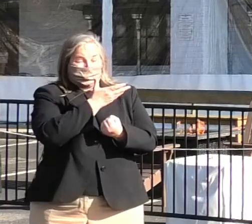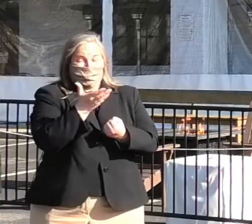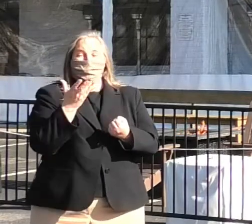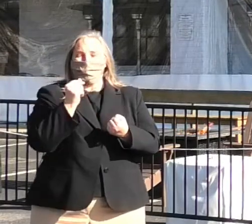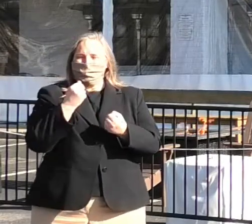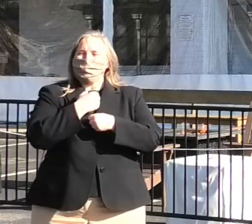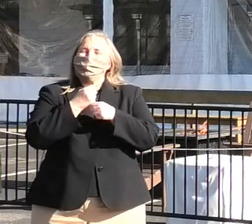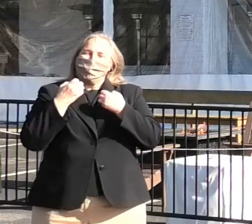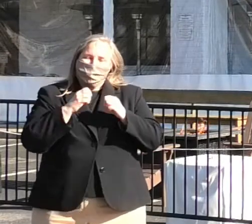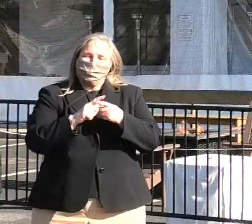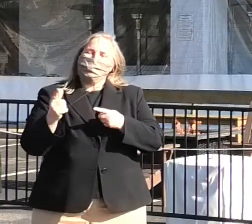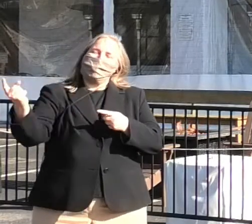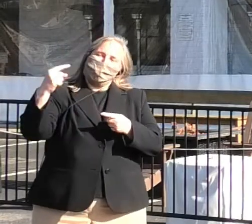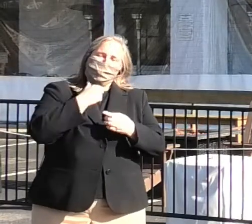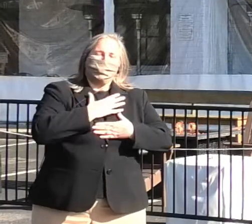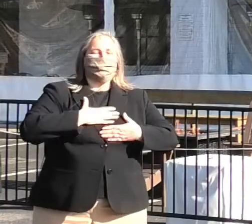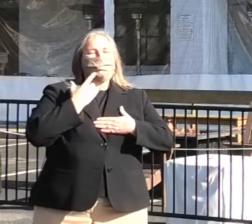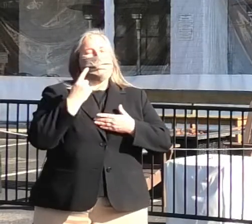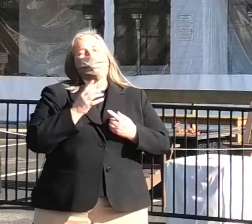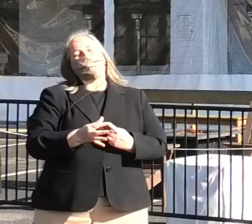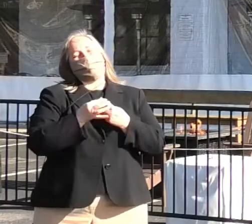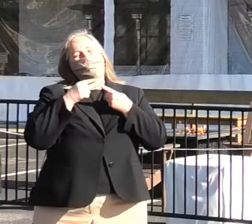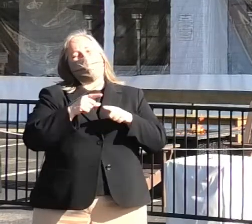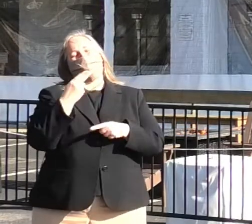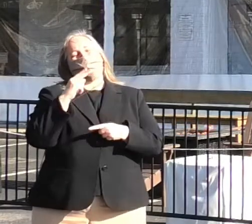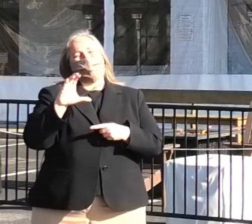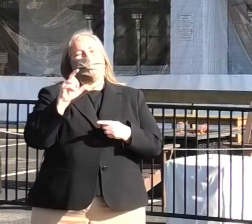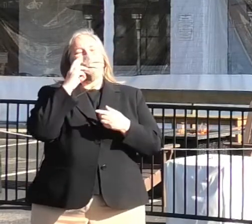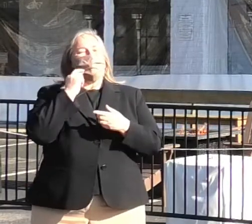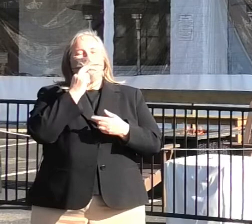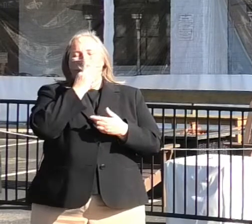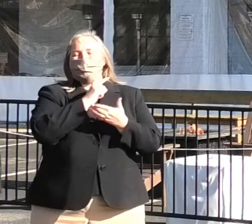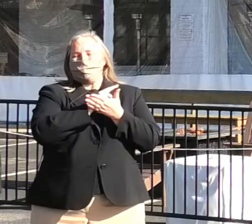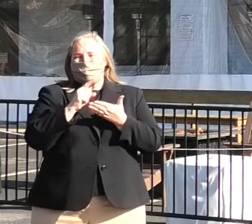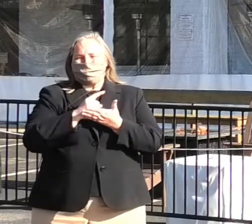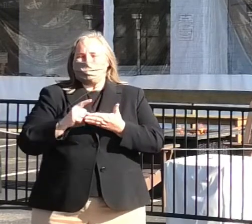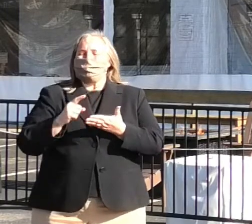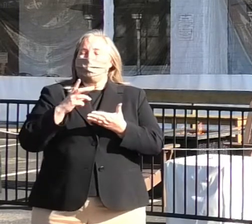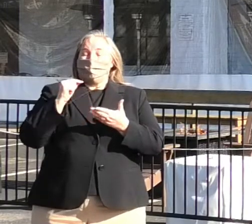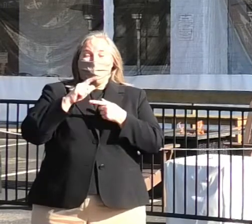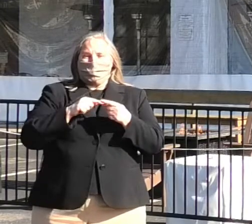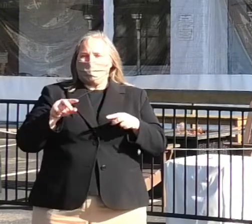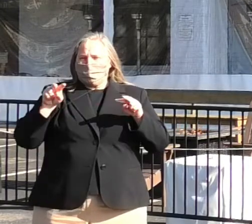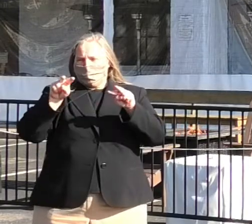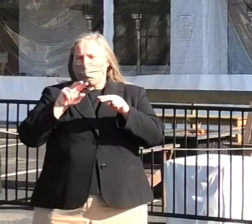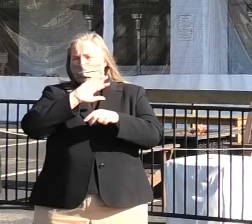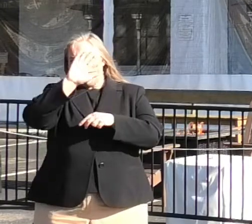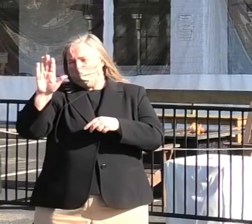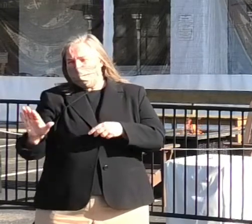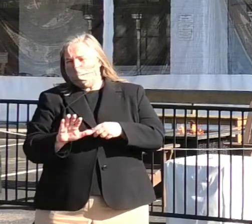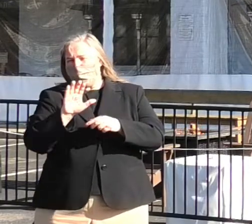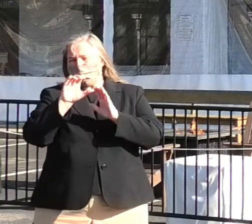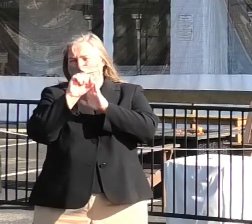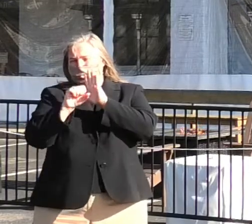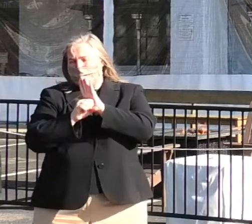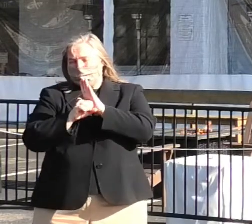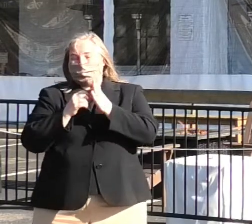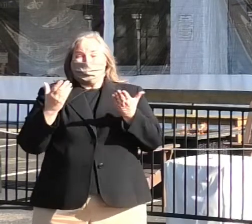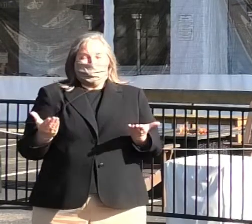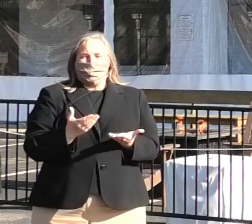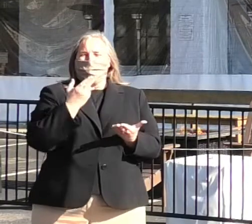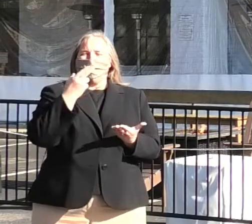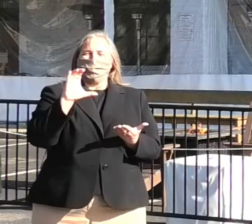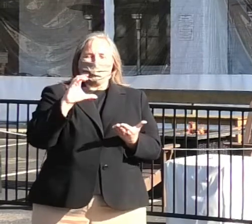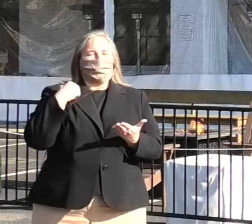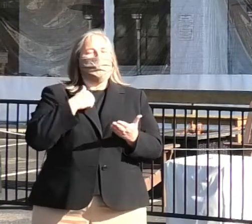enjoy something special during Howard County Restaurant Week. When we look across the state, here in Howard County, we are doing it